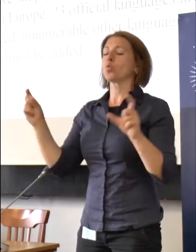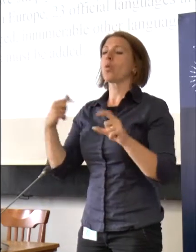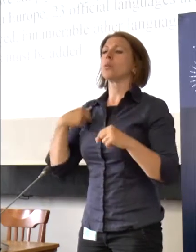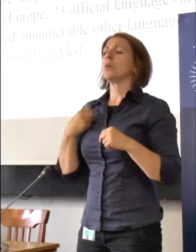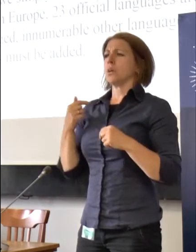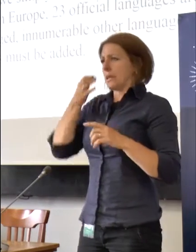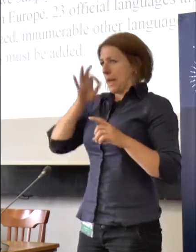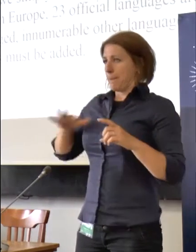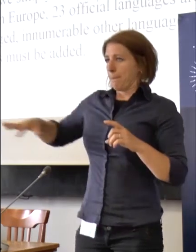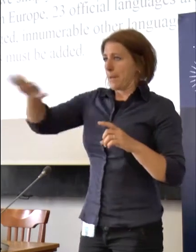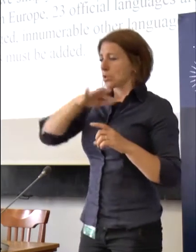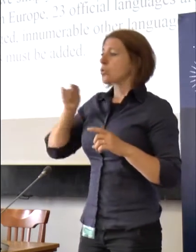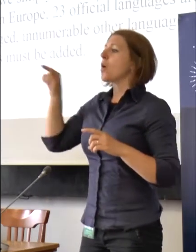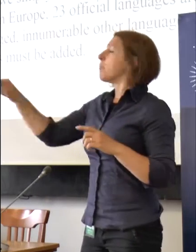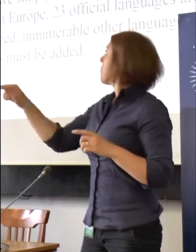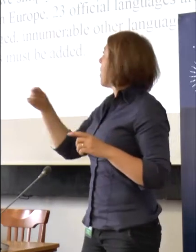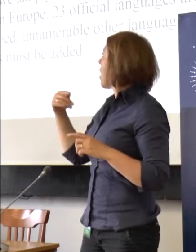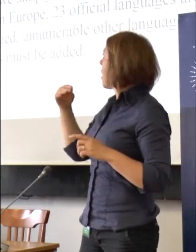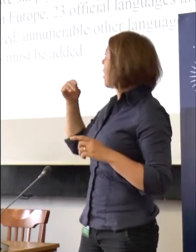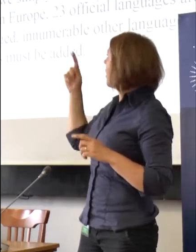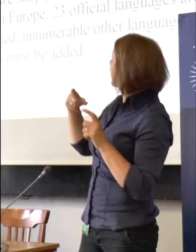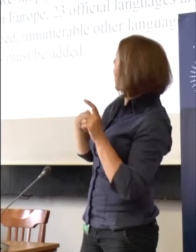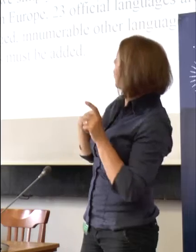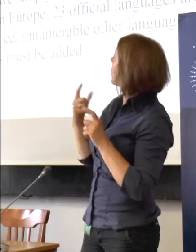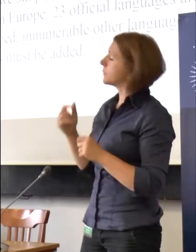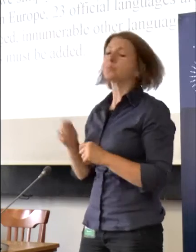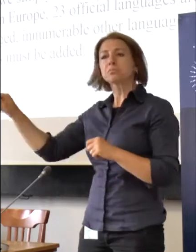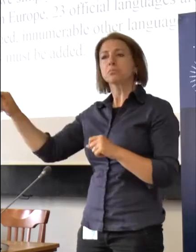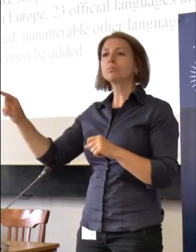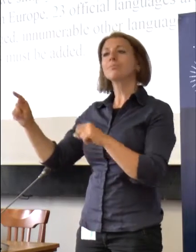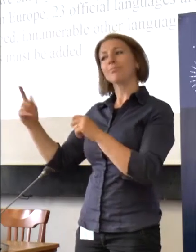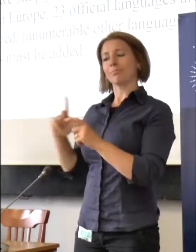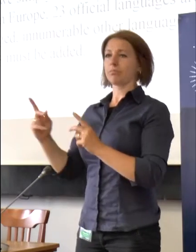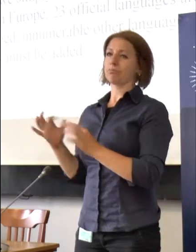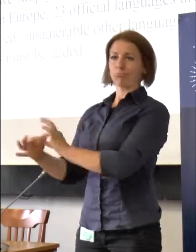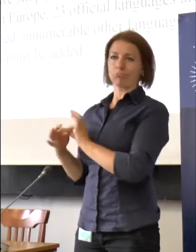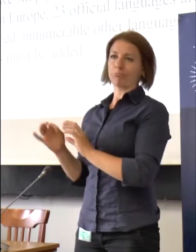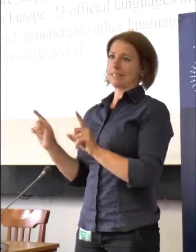complains about Europe's plurilingualism. He says, first of all, we simply lack a common